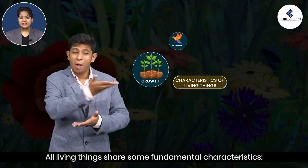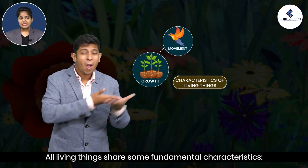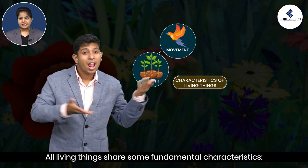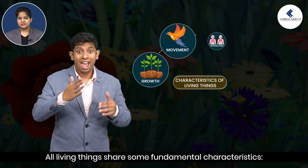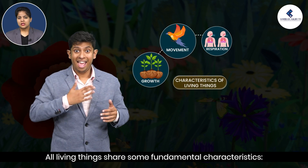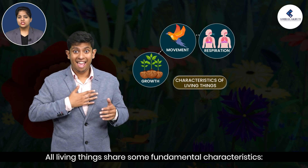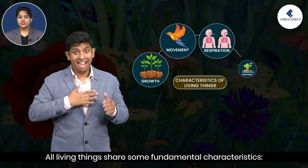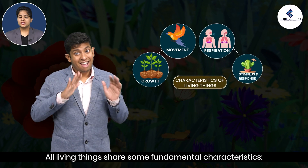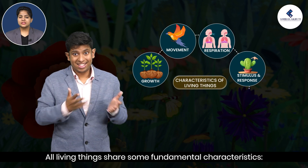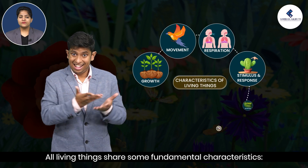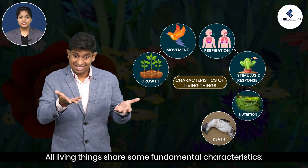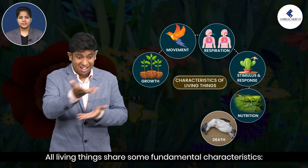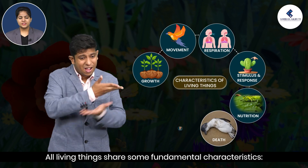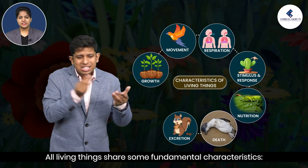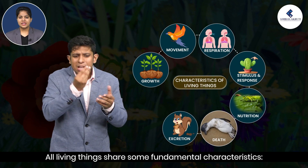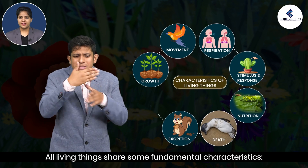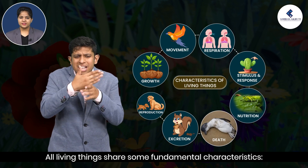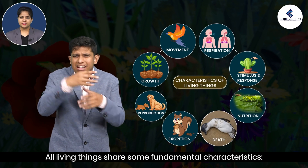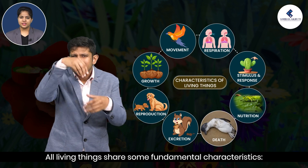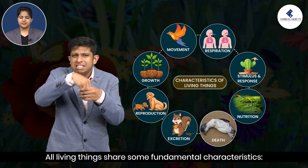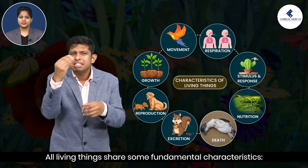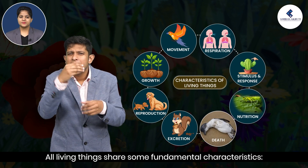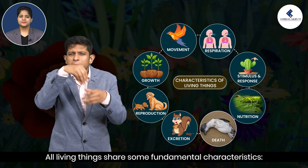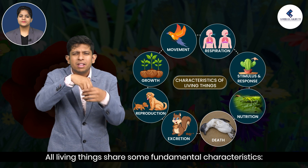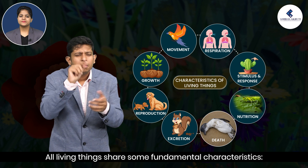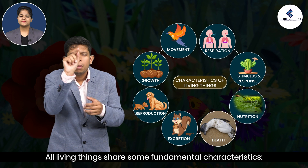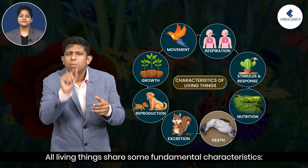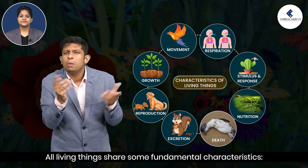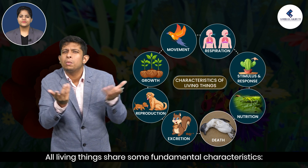All living things share some fundamental characteristics.